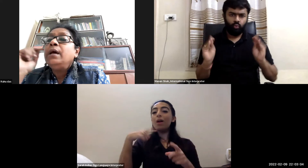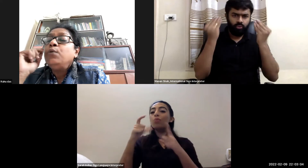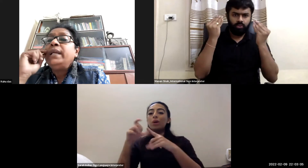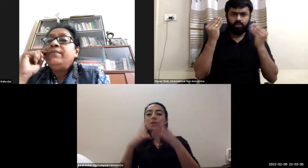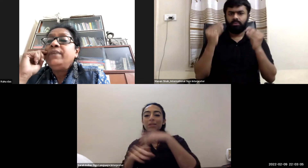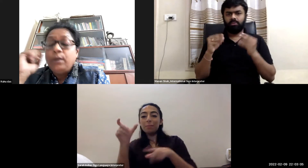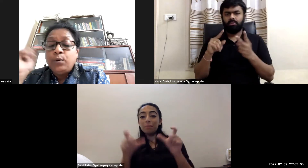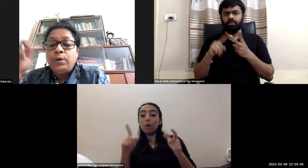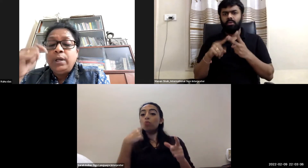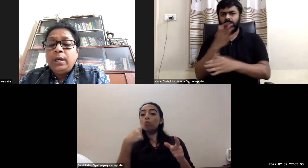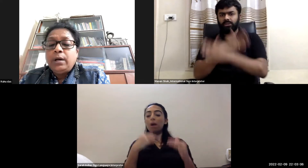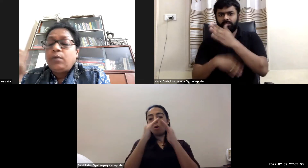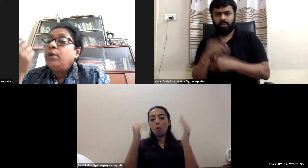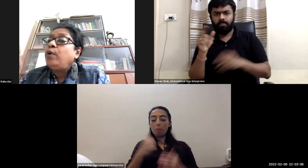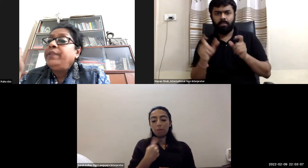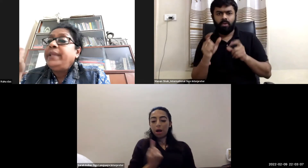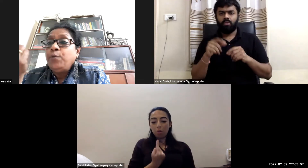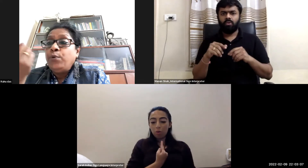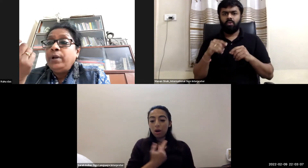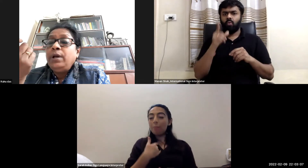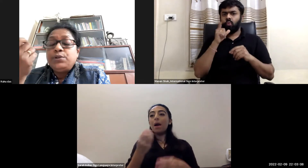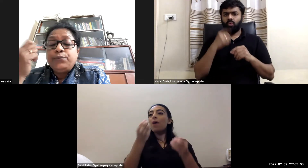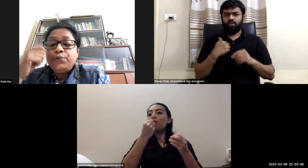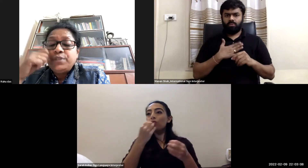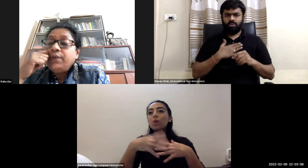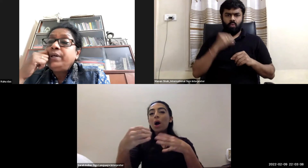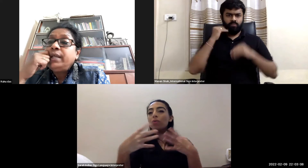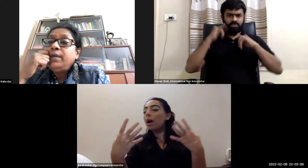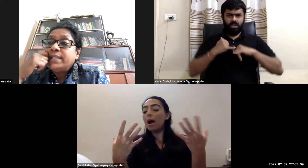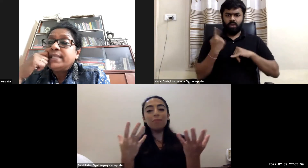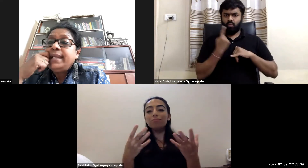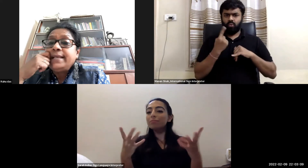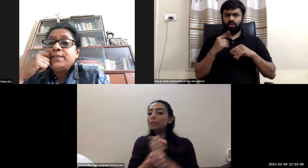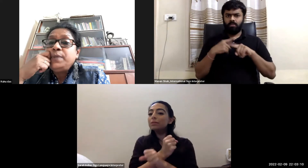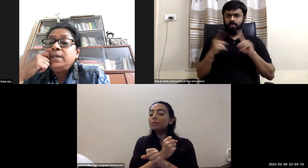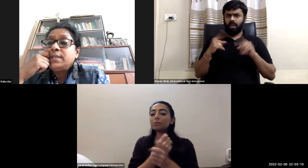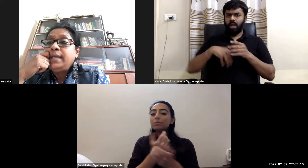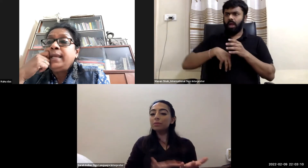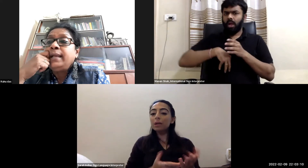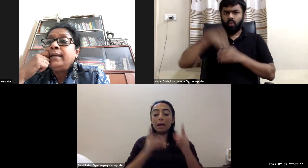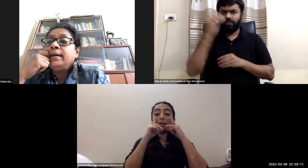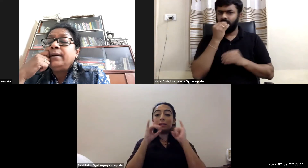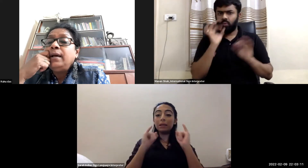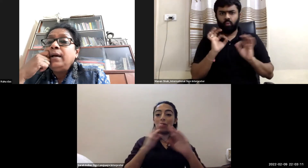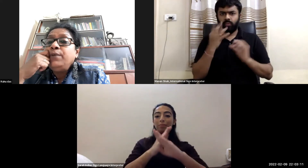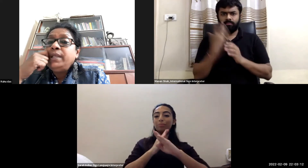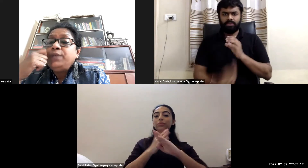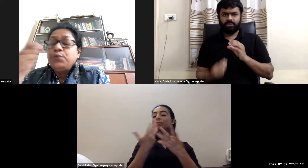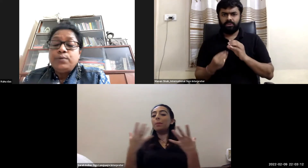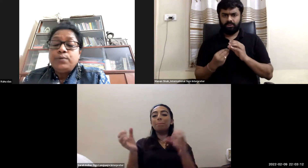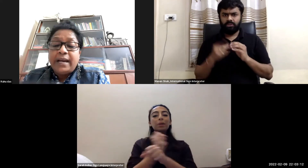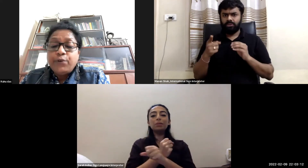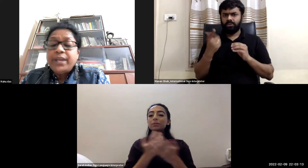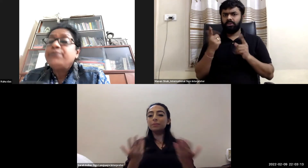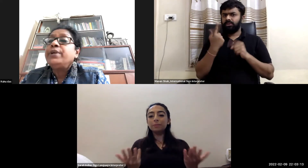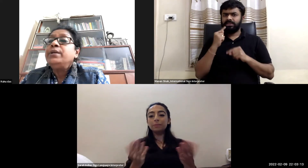in who are living alone on their own. So food security once again has to be seen, and we need